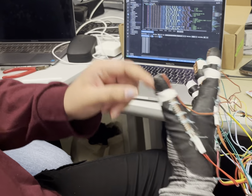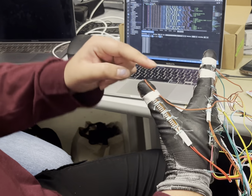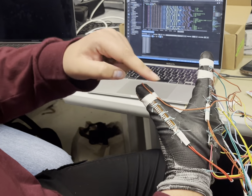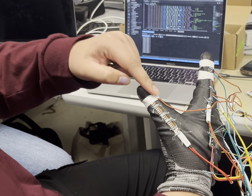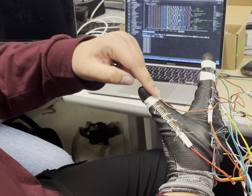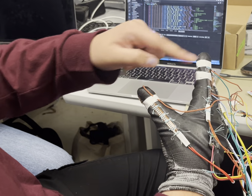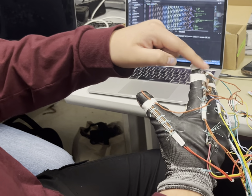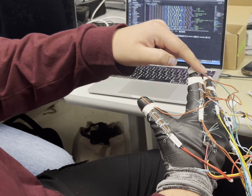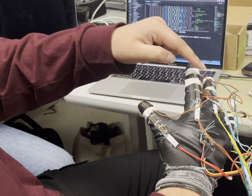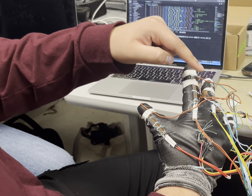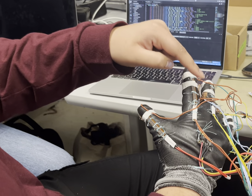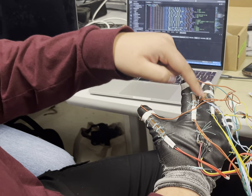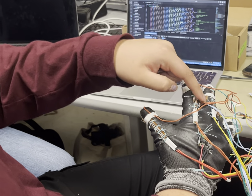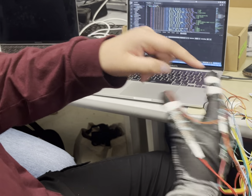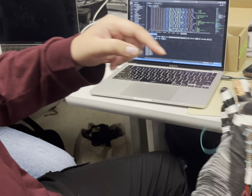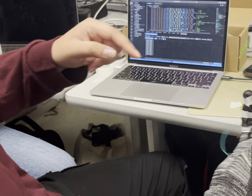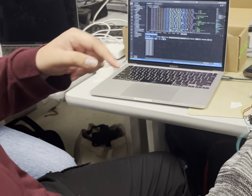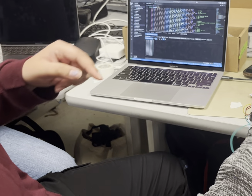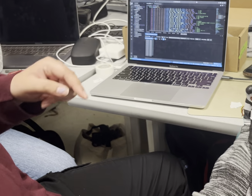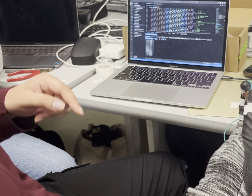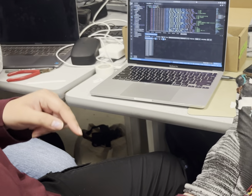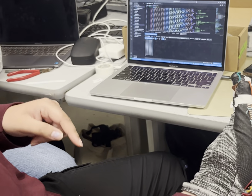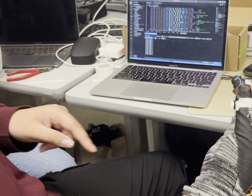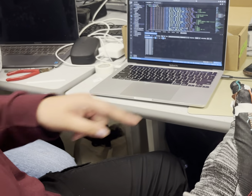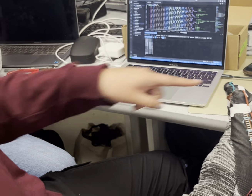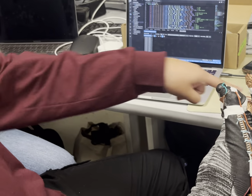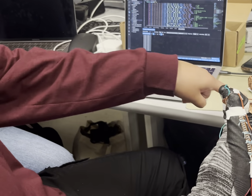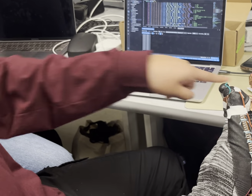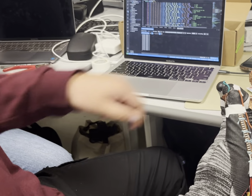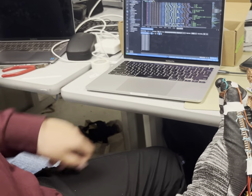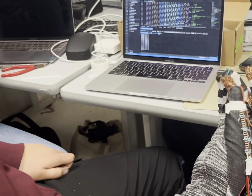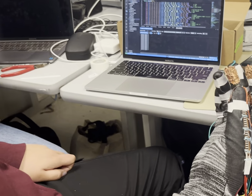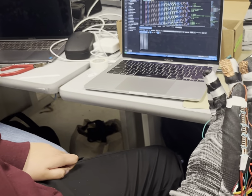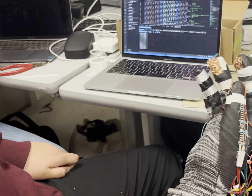and 3 that are powered. So when we connect them, it turns